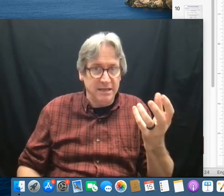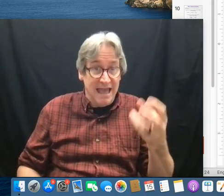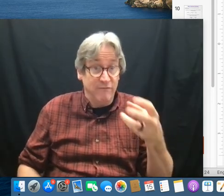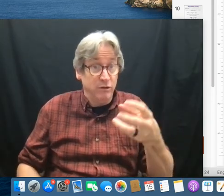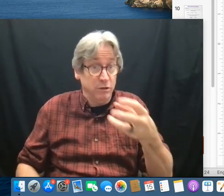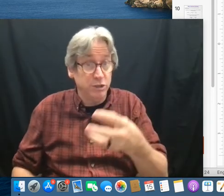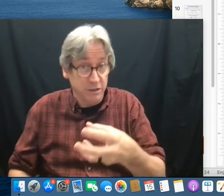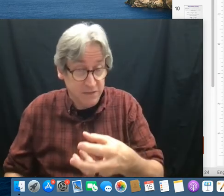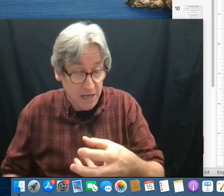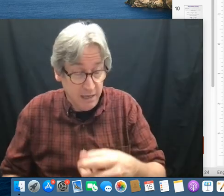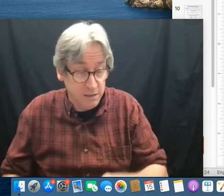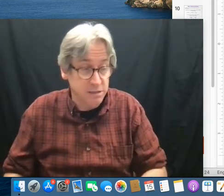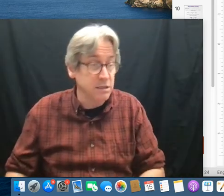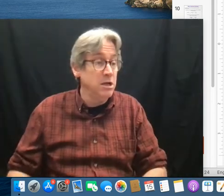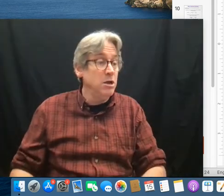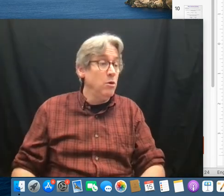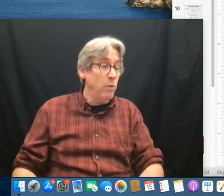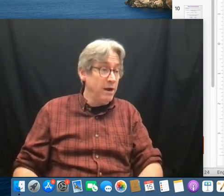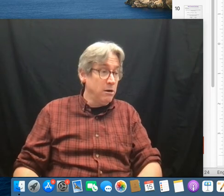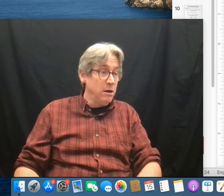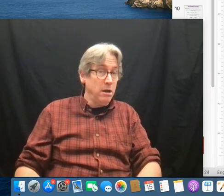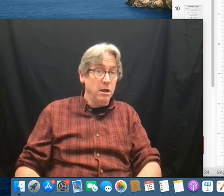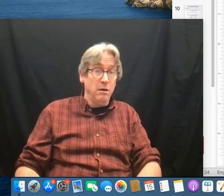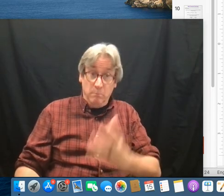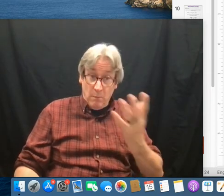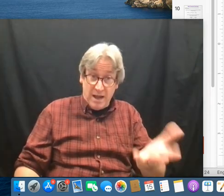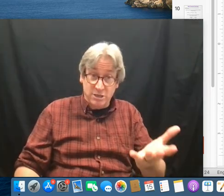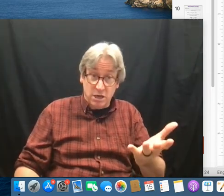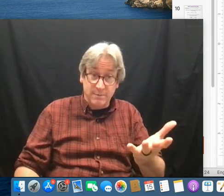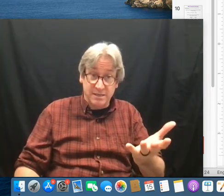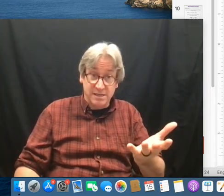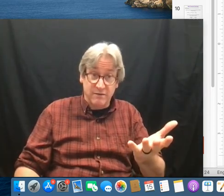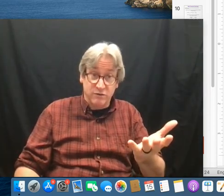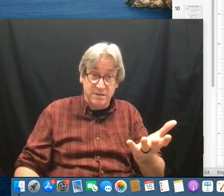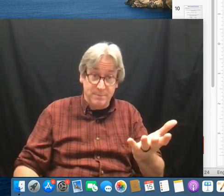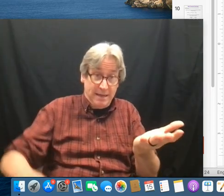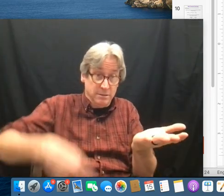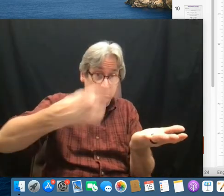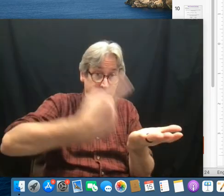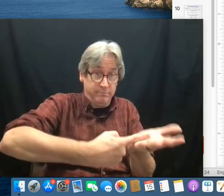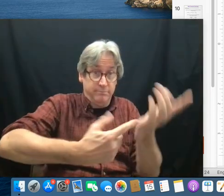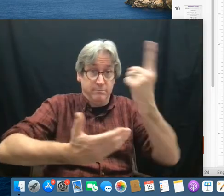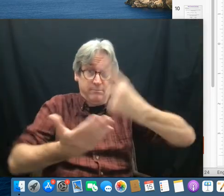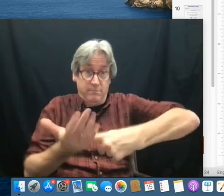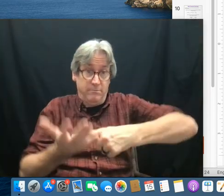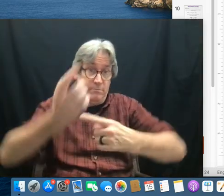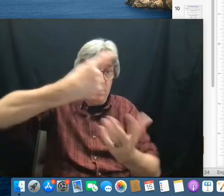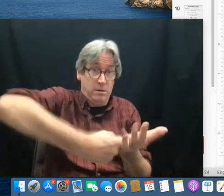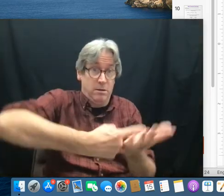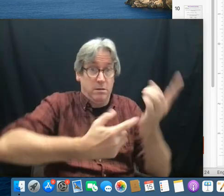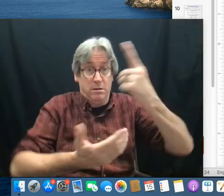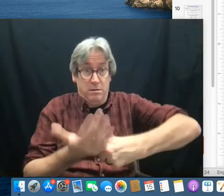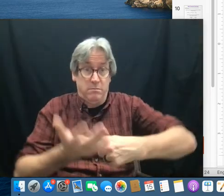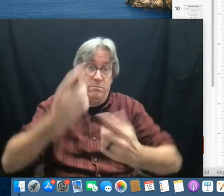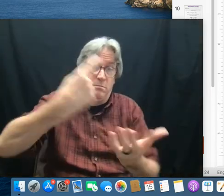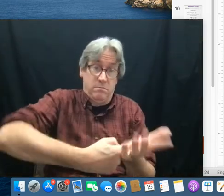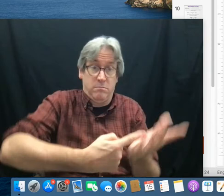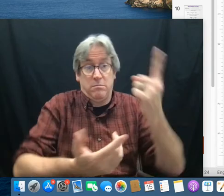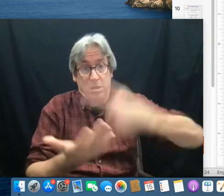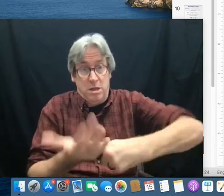on, or river flowing down. So that's one way of looking at